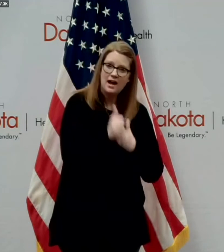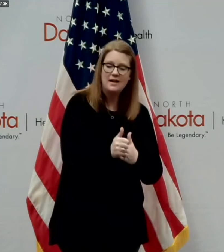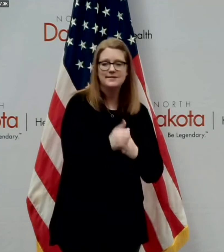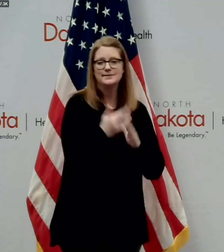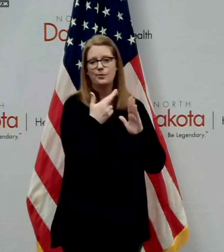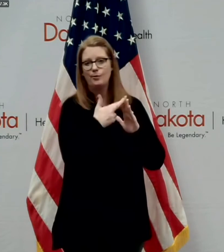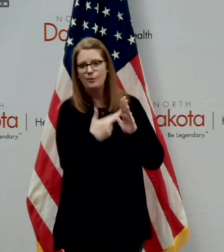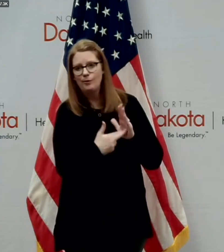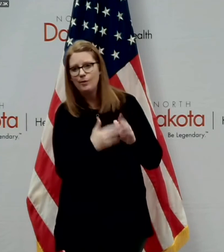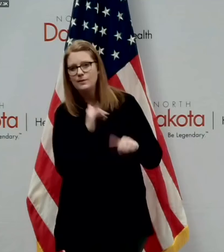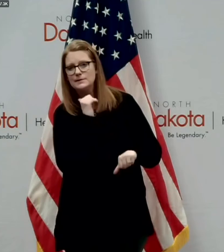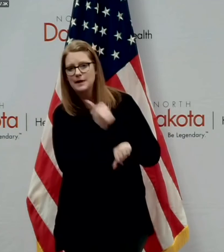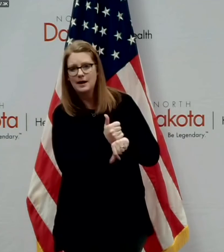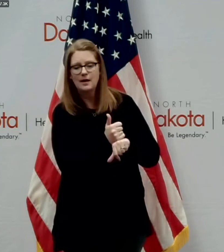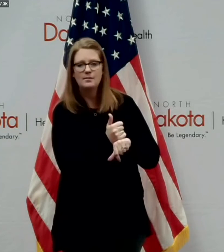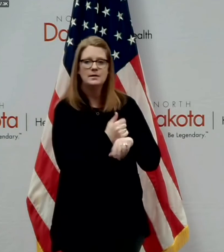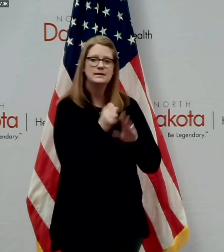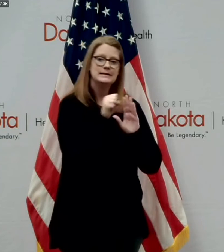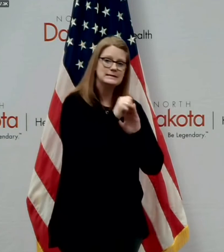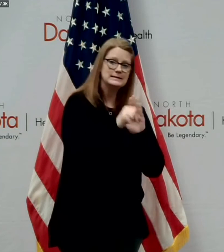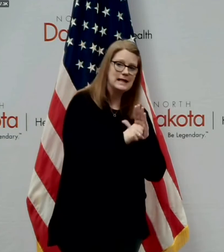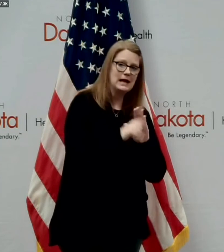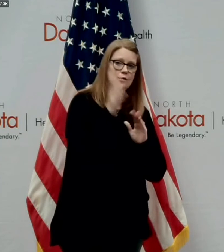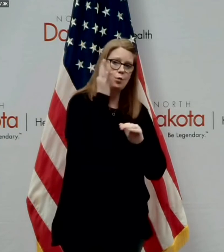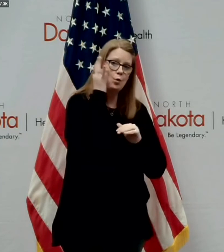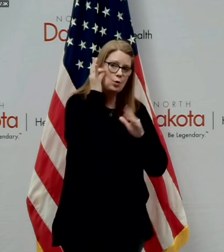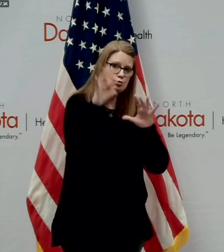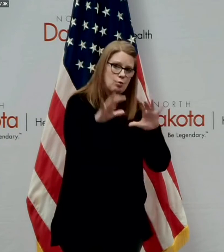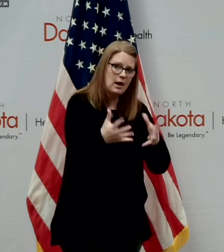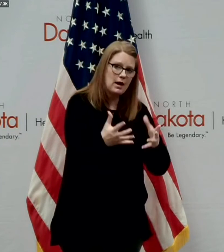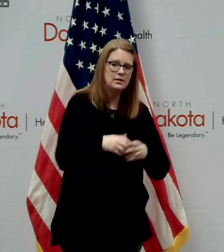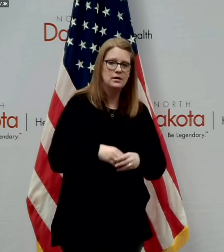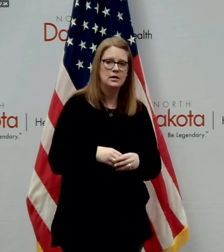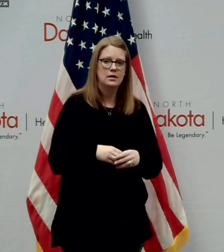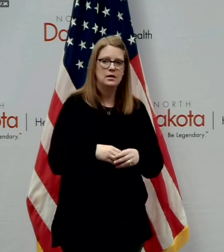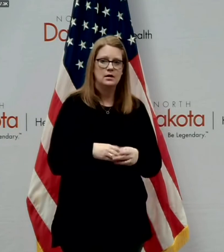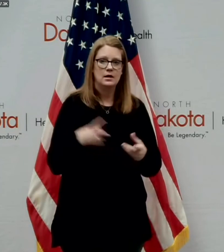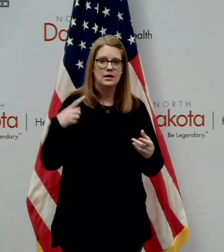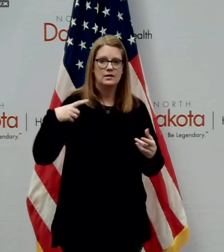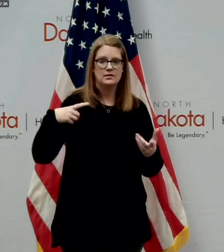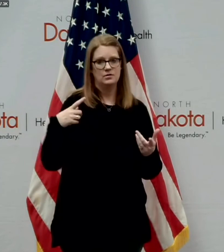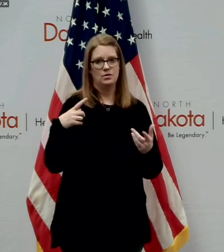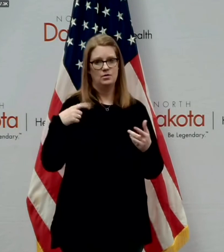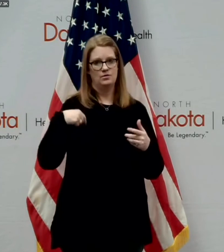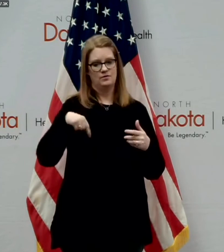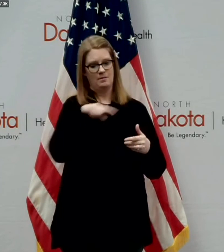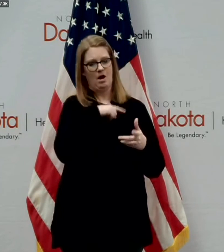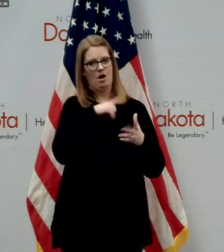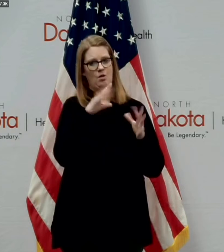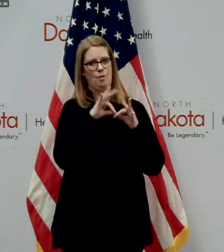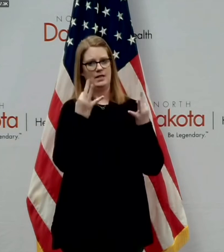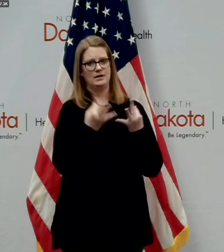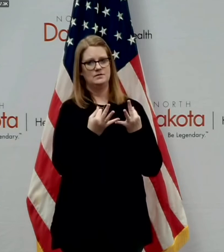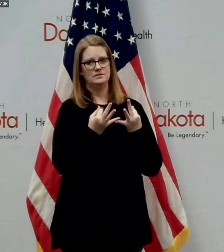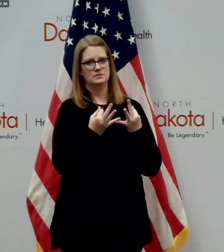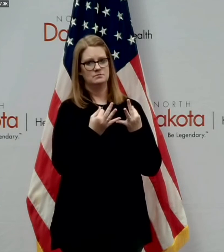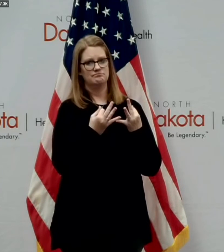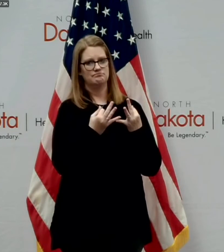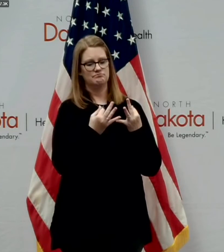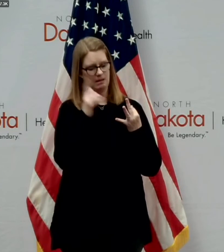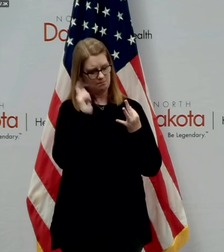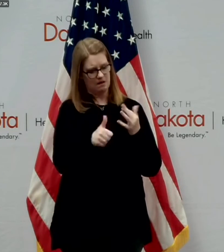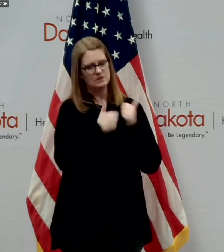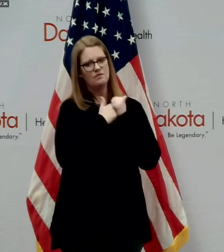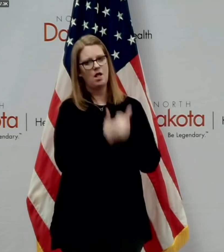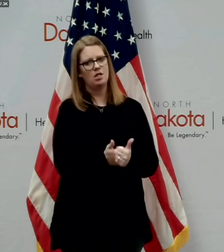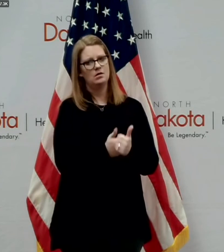rules, whether they're state or tribal. And we as relatives, speaking from a relative standpoint, we need to follow those. We